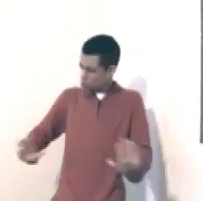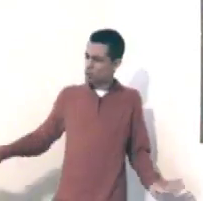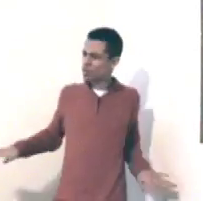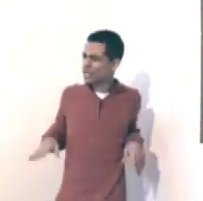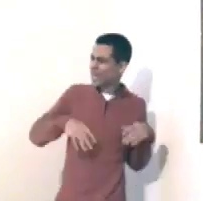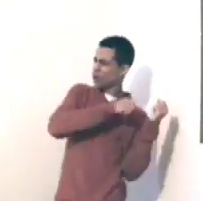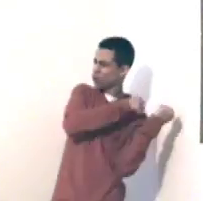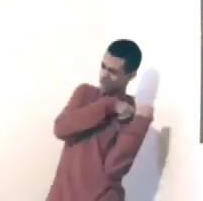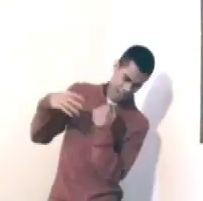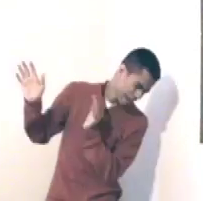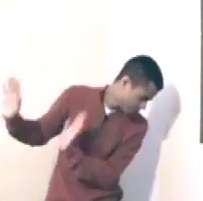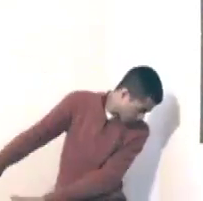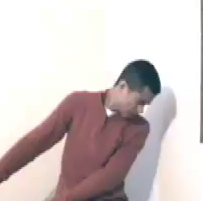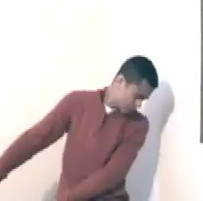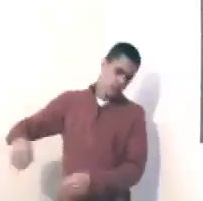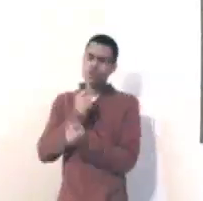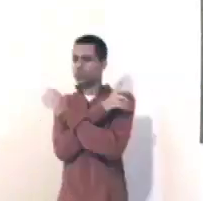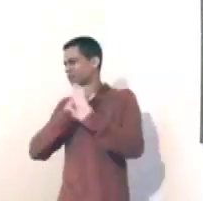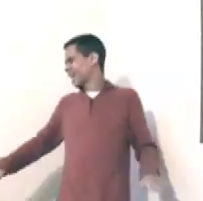Don't you dare give up. Don't you dare.